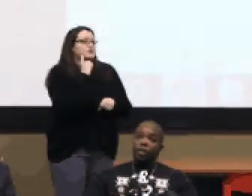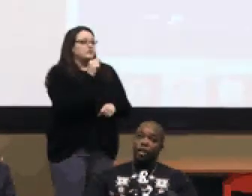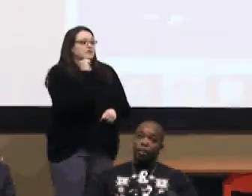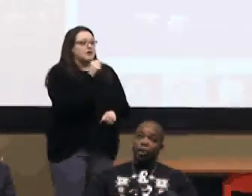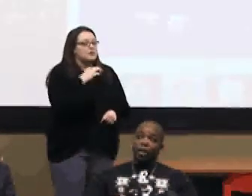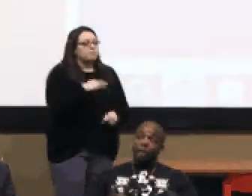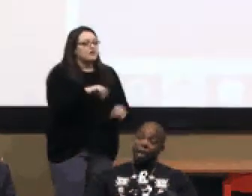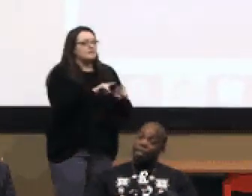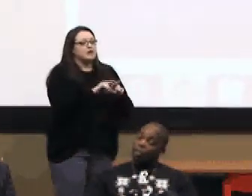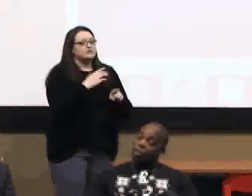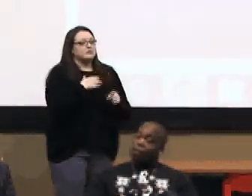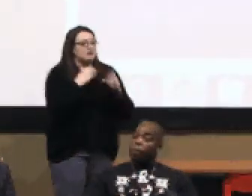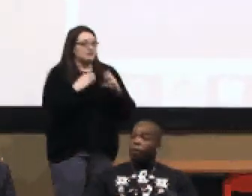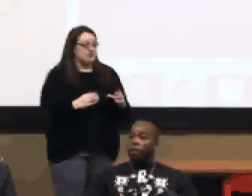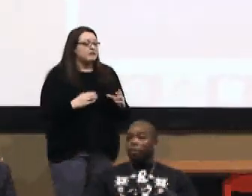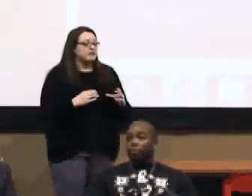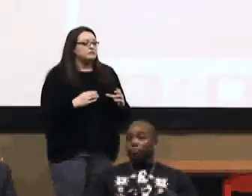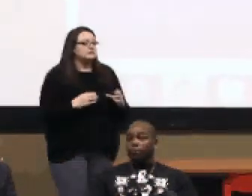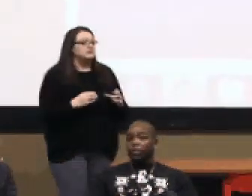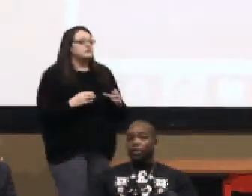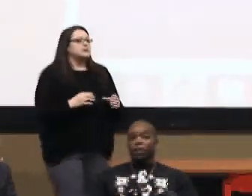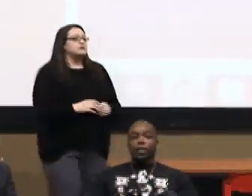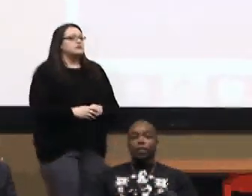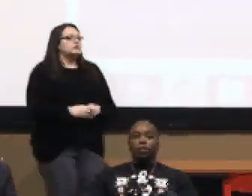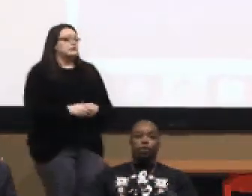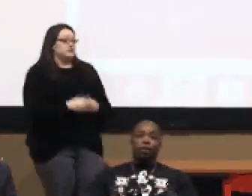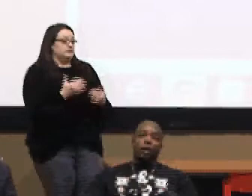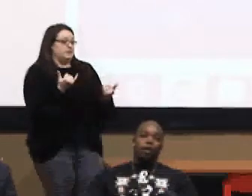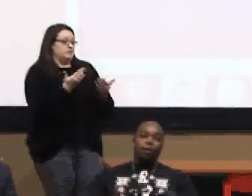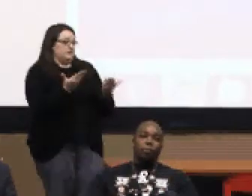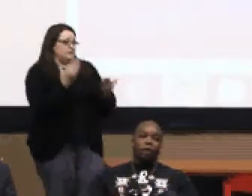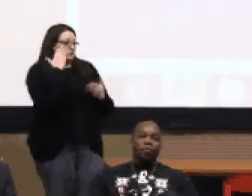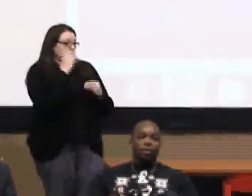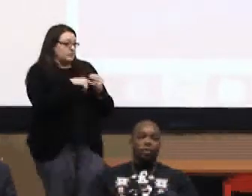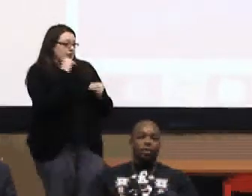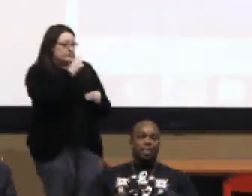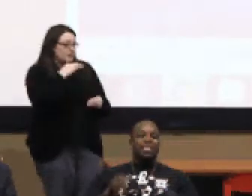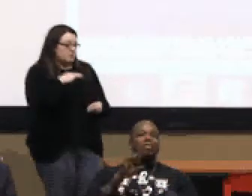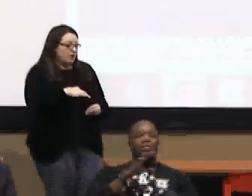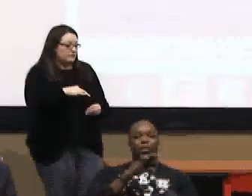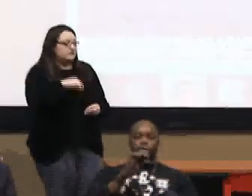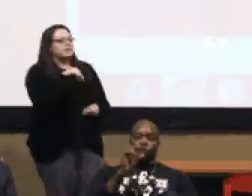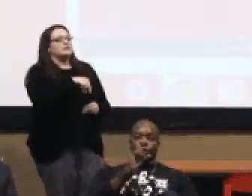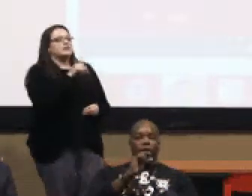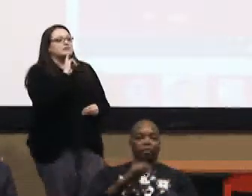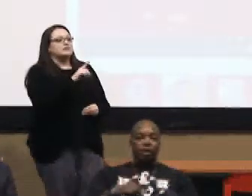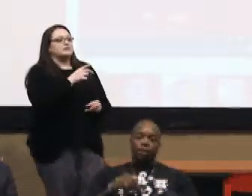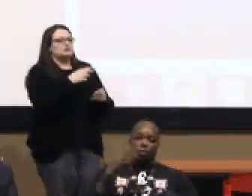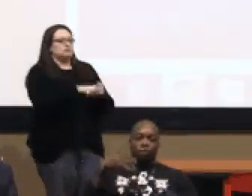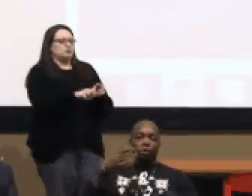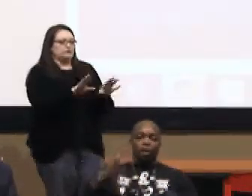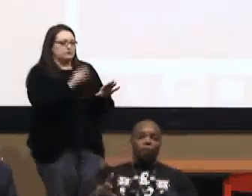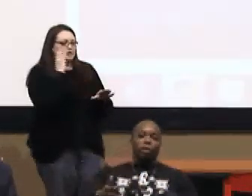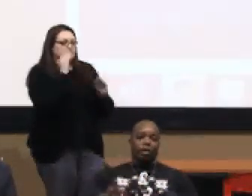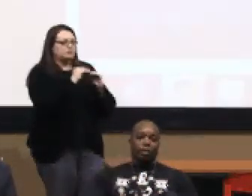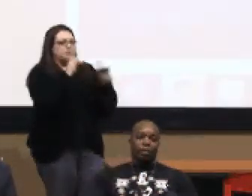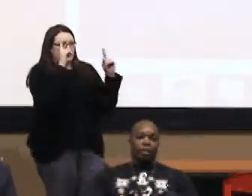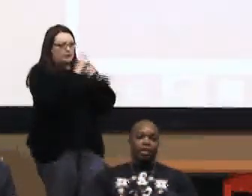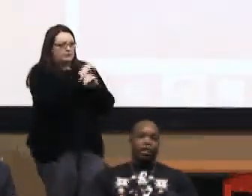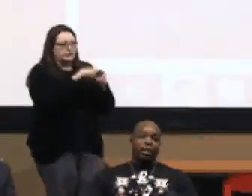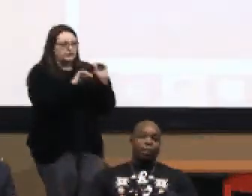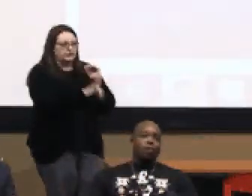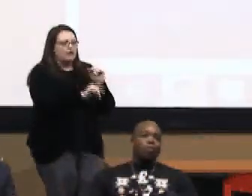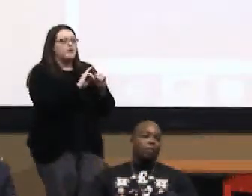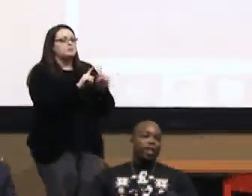nonprofit as my client. Here's the thing to know about nonprofits. This is the short of it. I know it's more complicated than